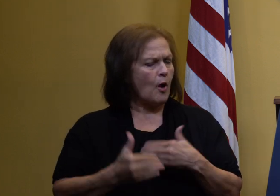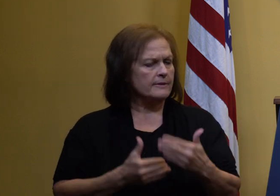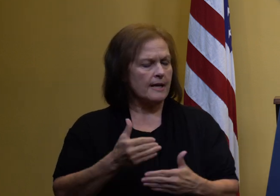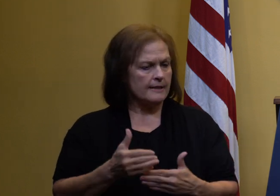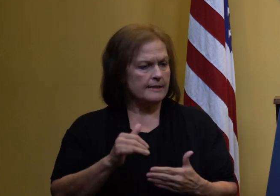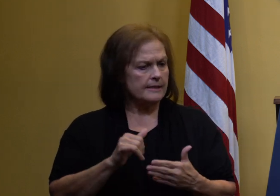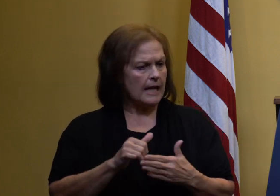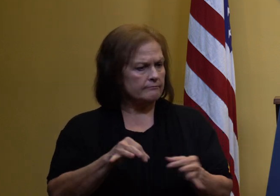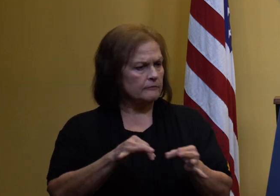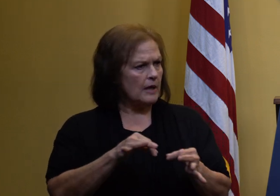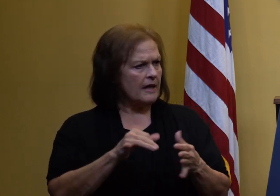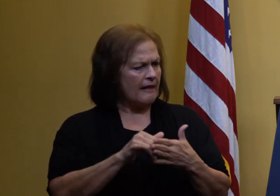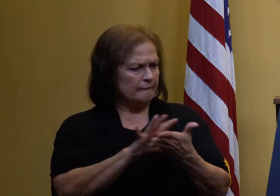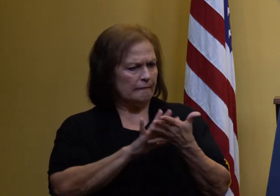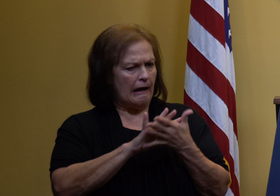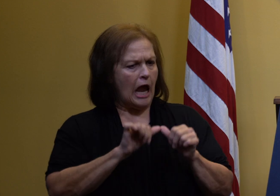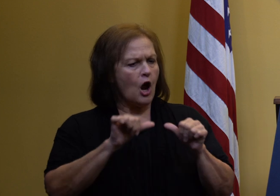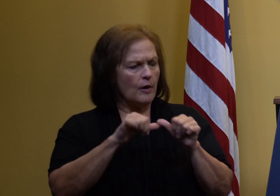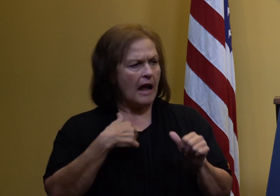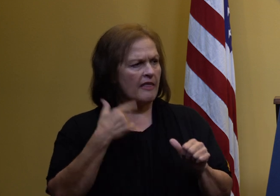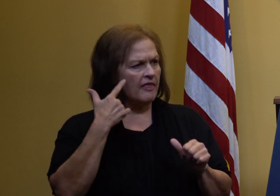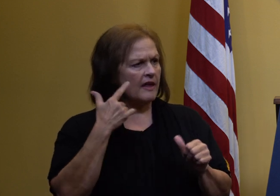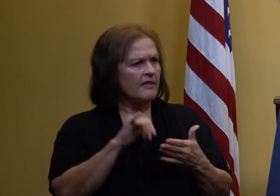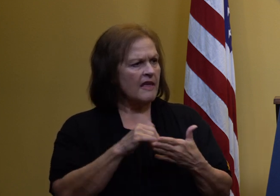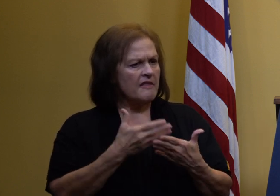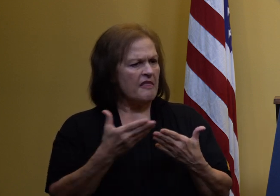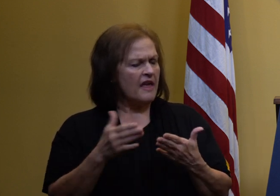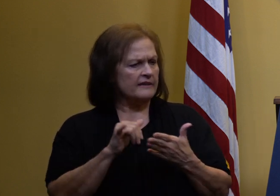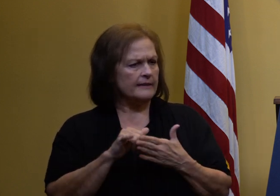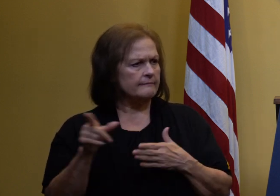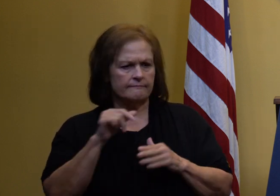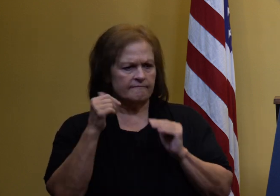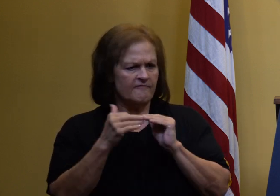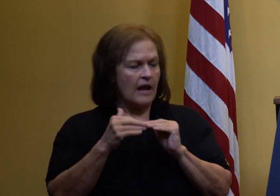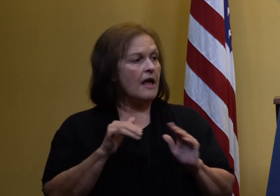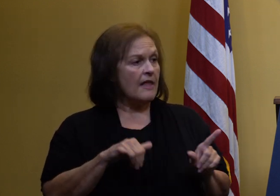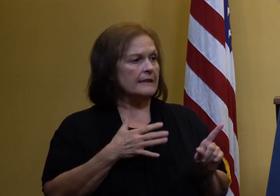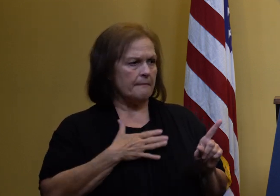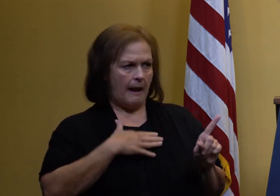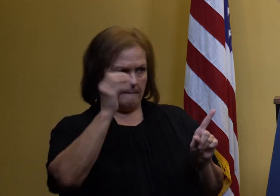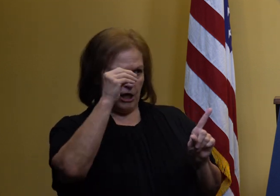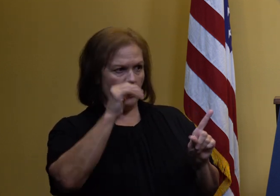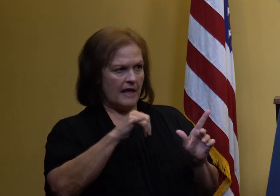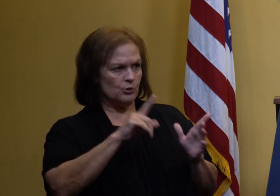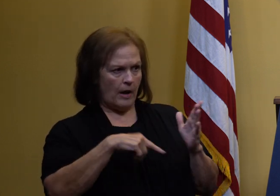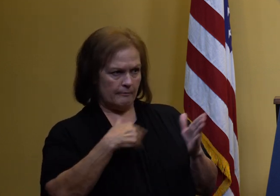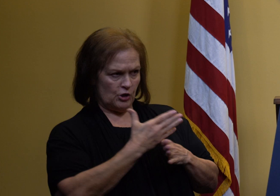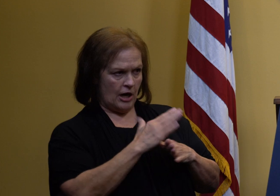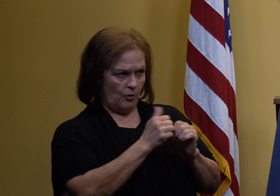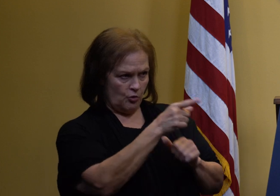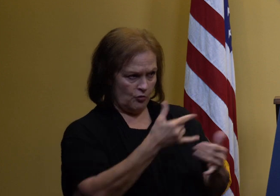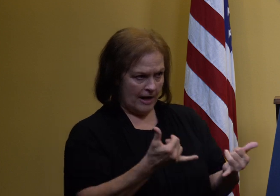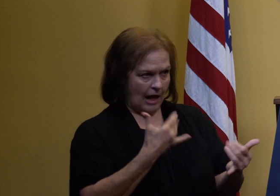that's outlined, there's gray area. I believe that there's level of things that are unconstitutional. That's my opinion. That's what I'm sharing at this